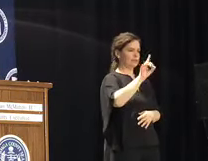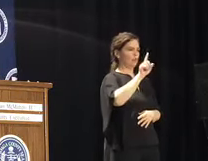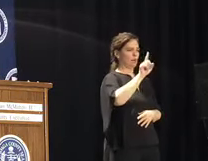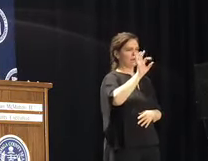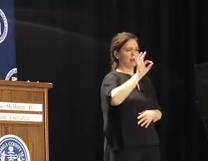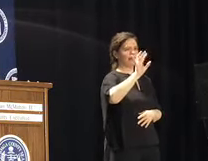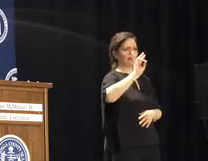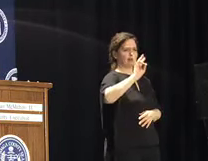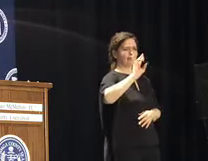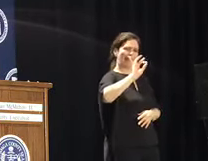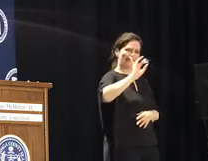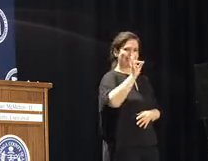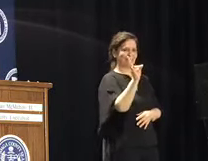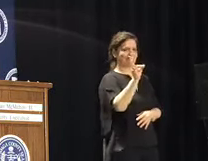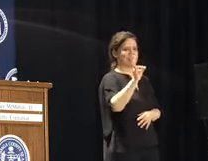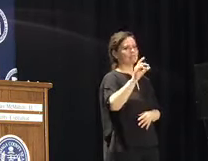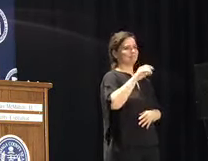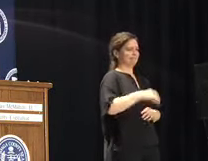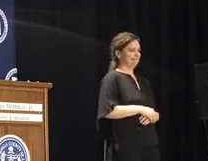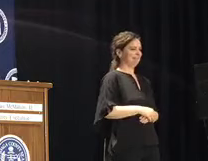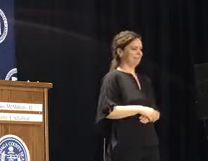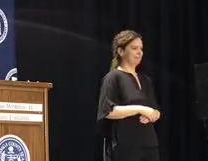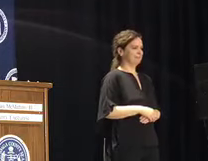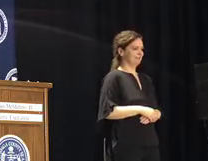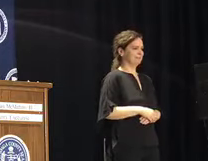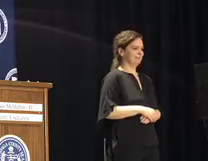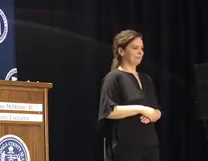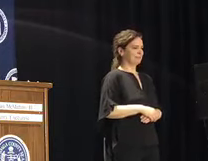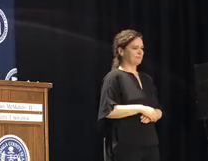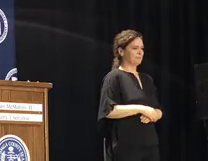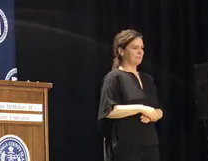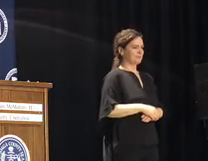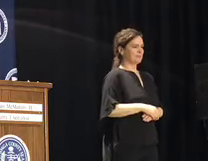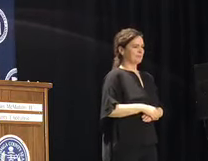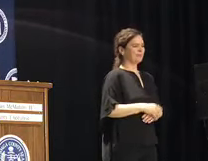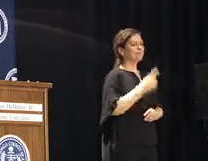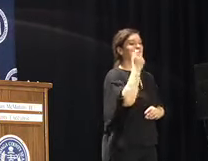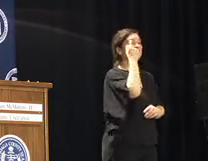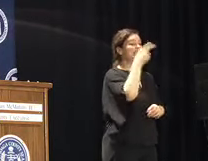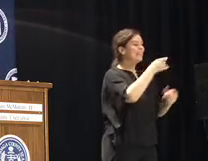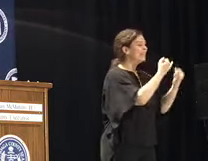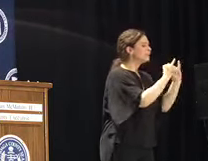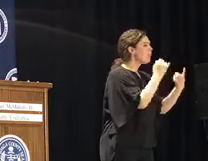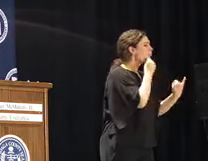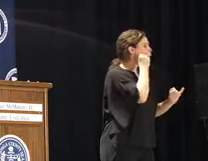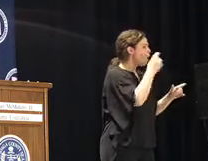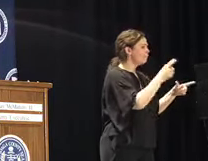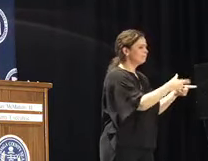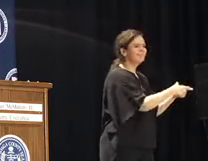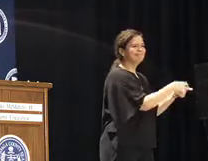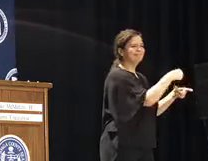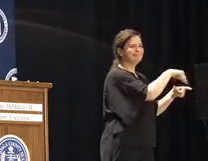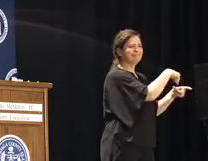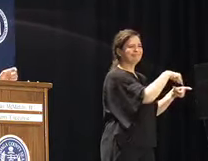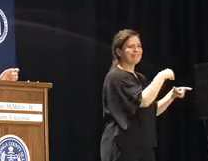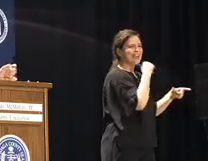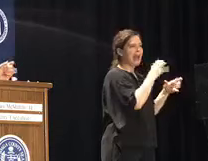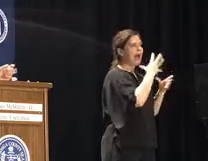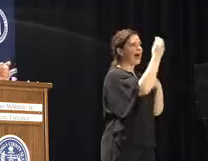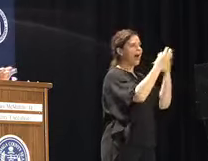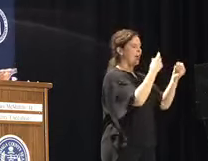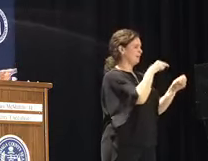seniors, also healthcare workers who are working 24/7, and even